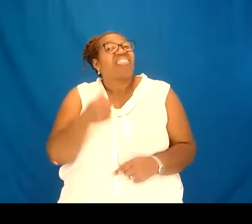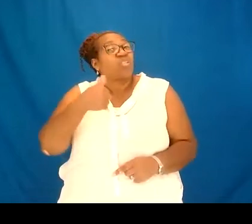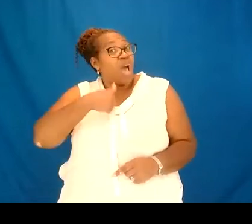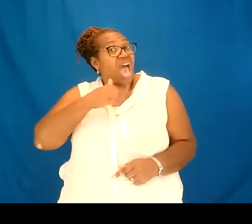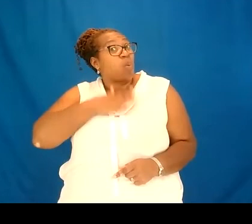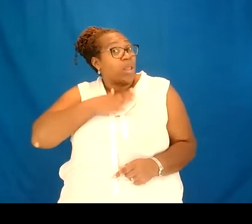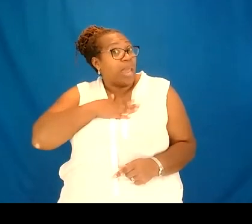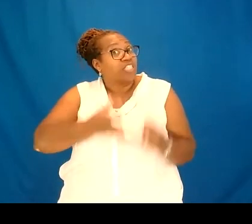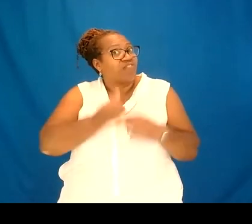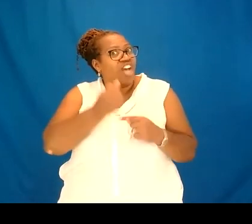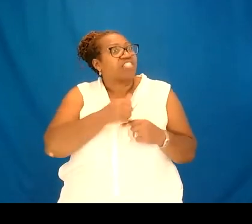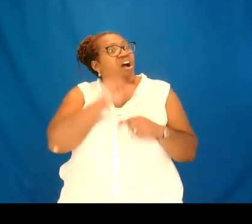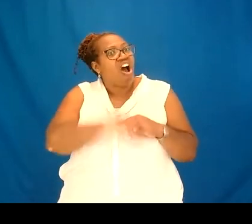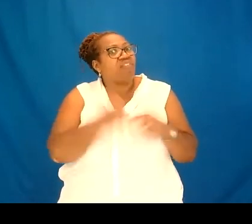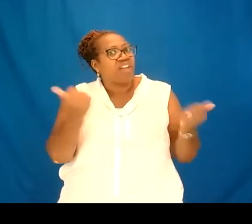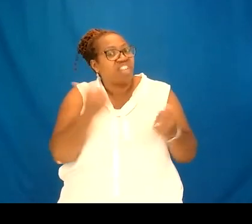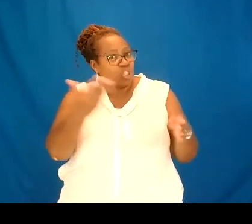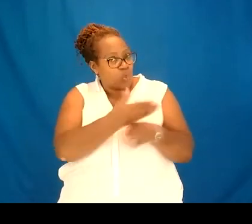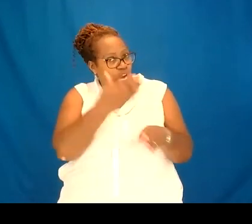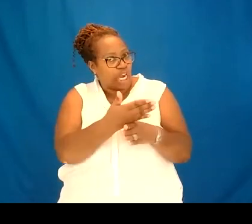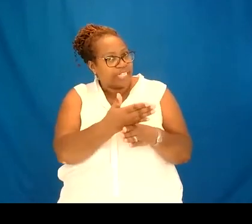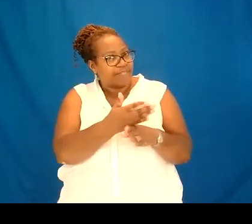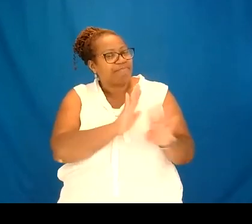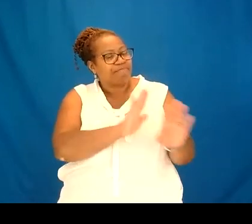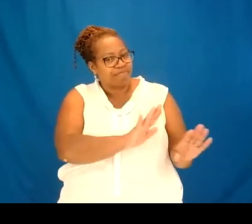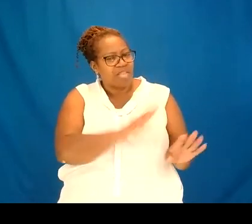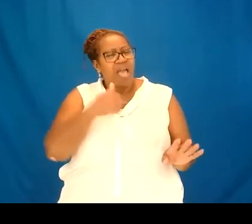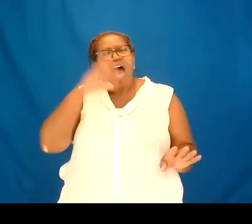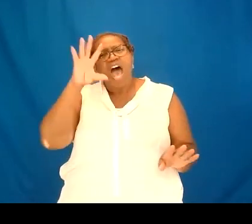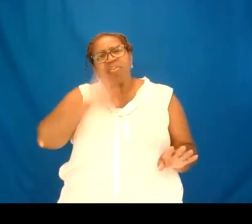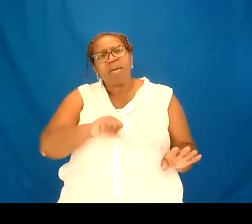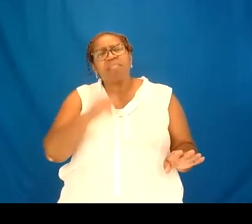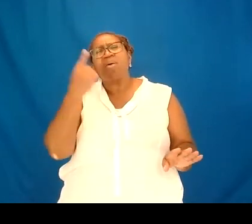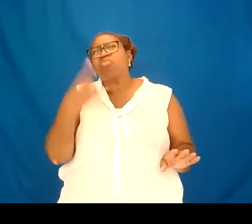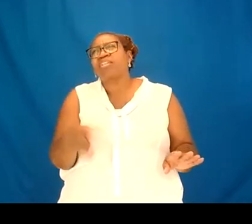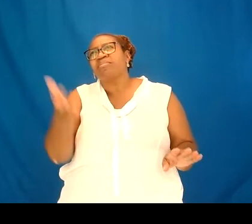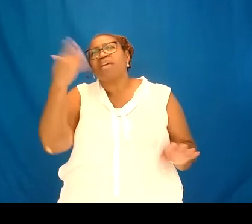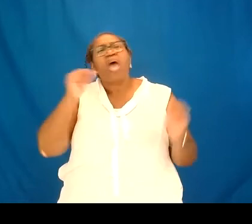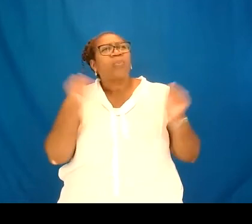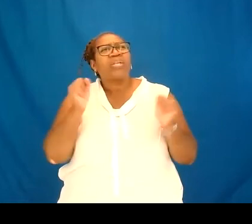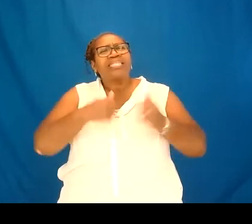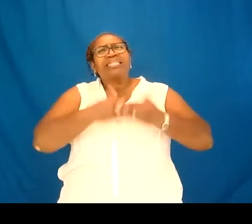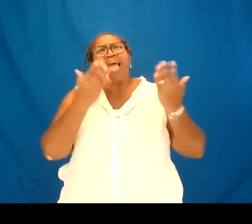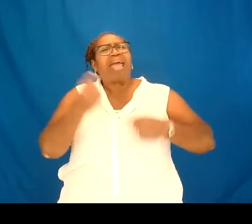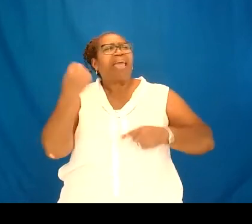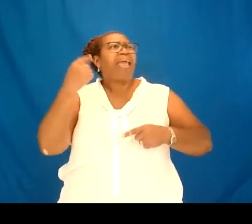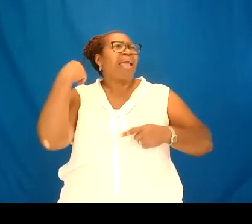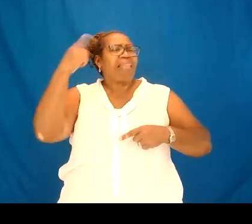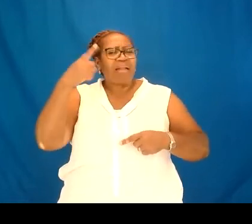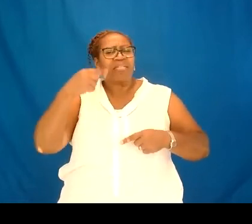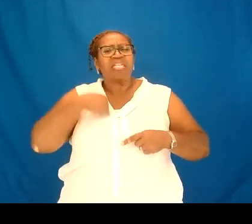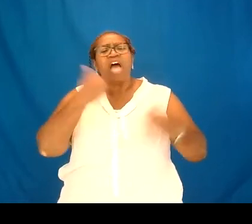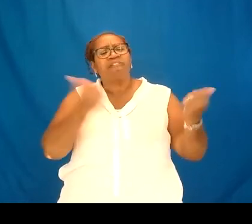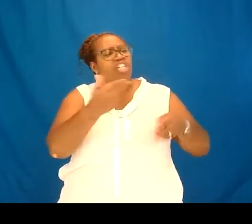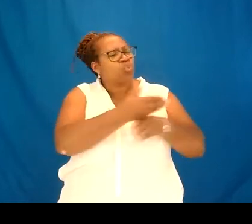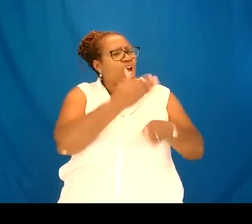to find. I remember one winter day in London. I was on the bus coming home from work. And you